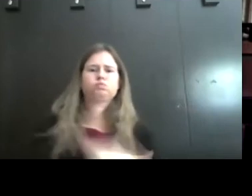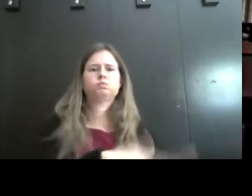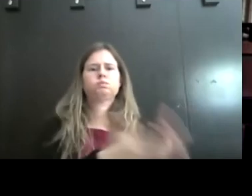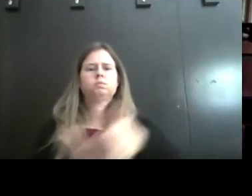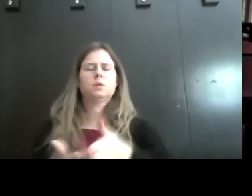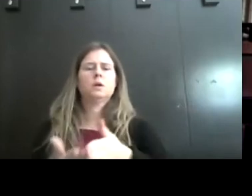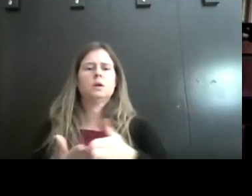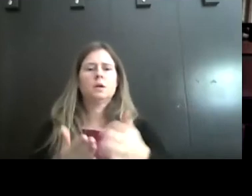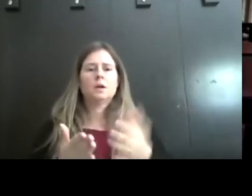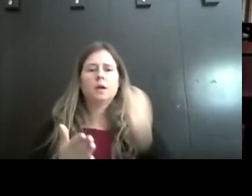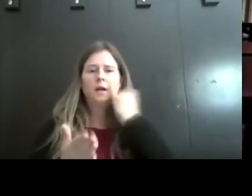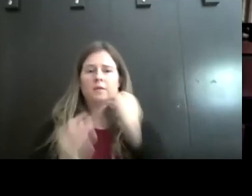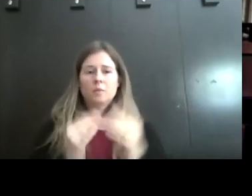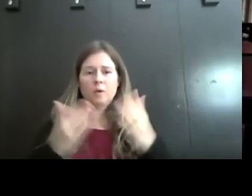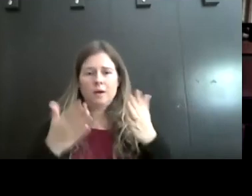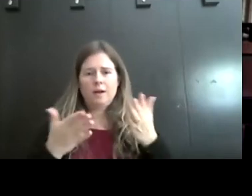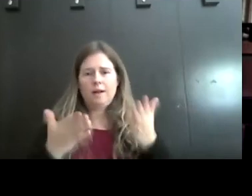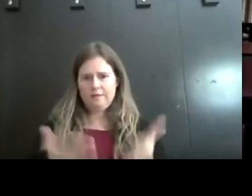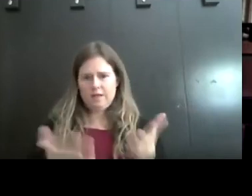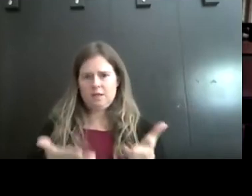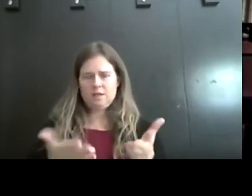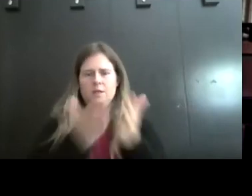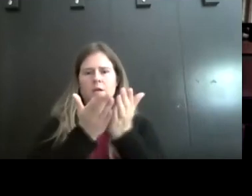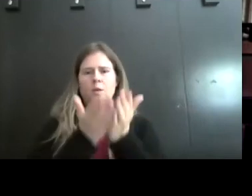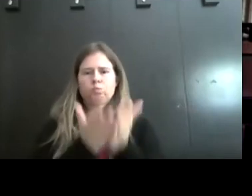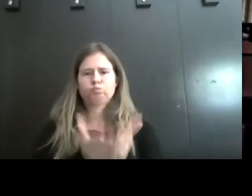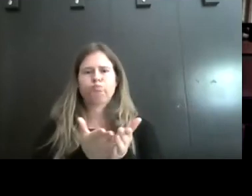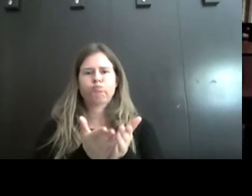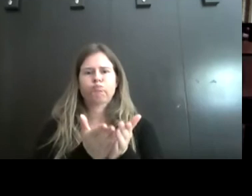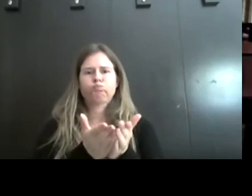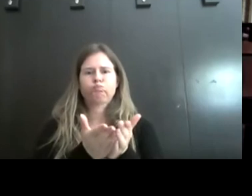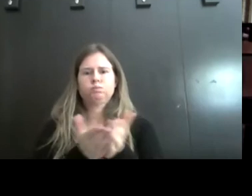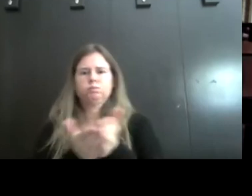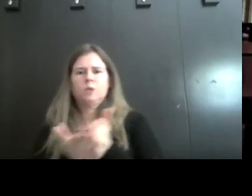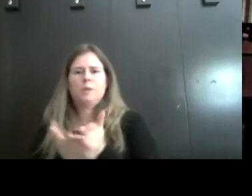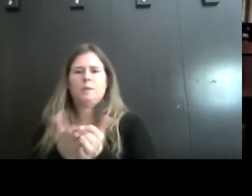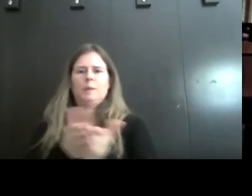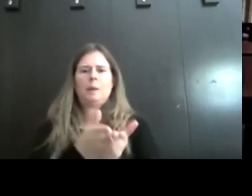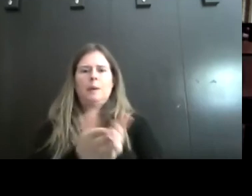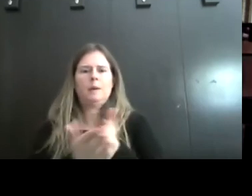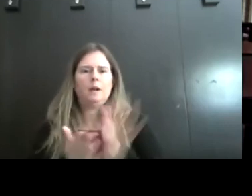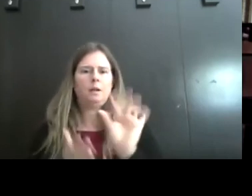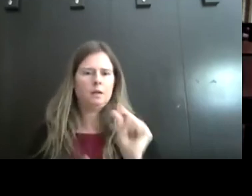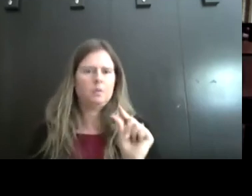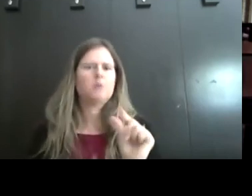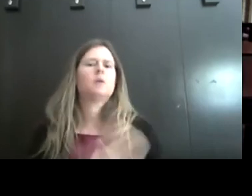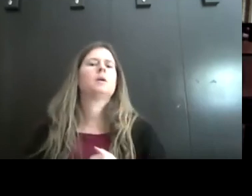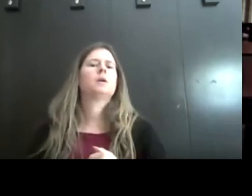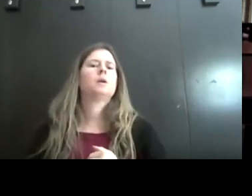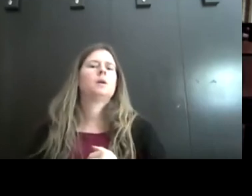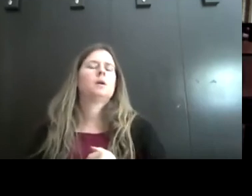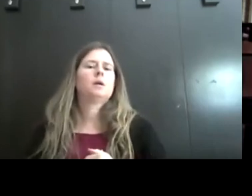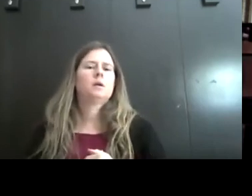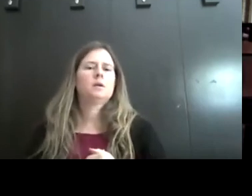in your canoe and get some of it underwater, that stabilizes it. Then it only rocks a little bit. So we put